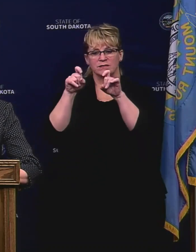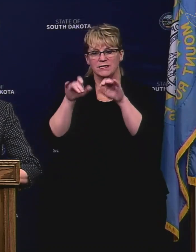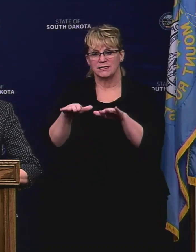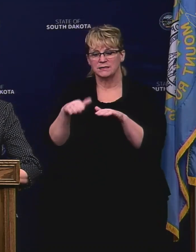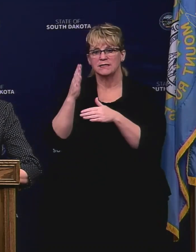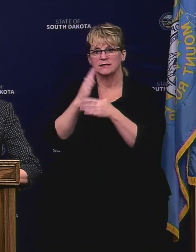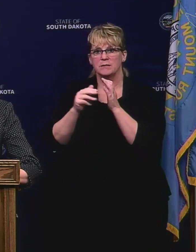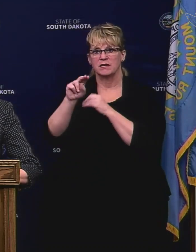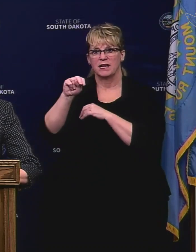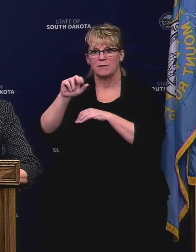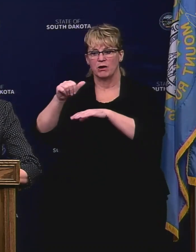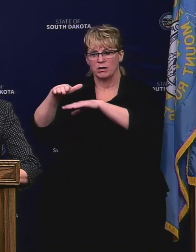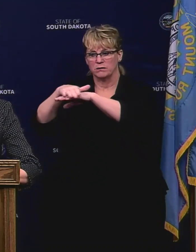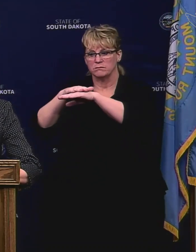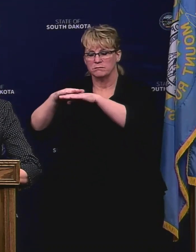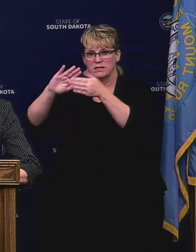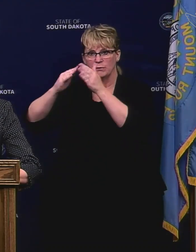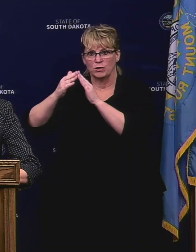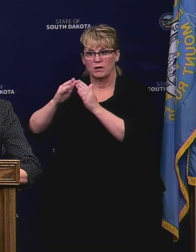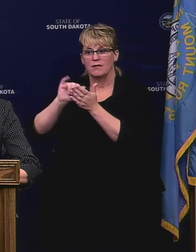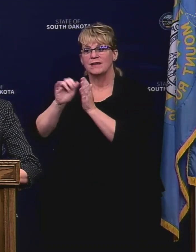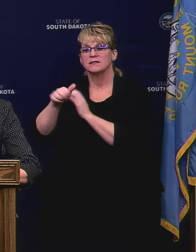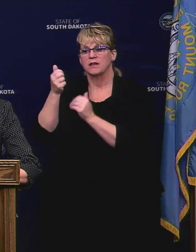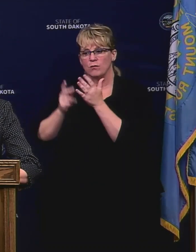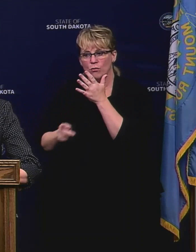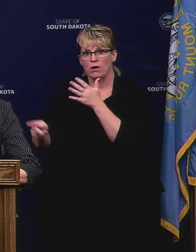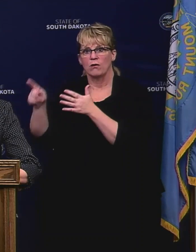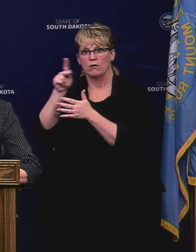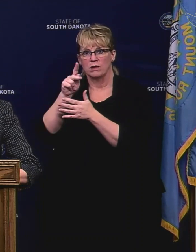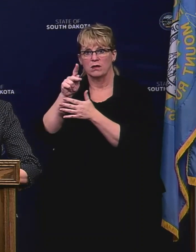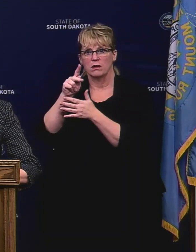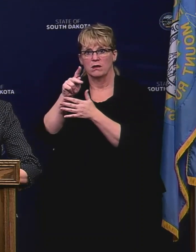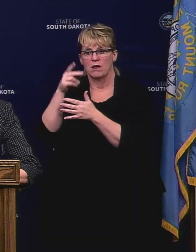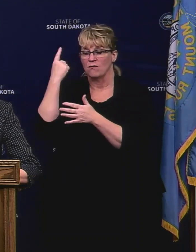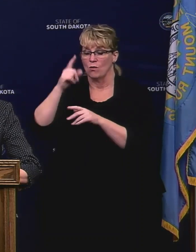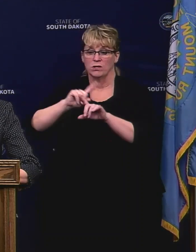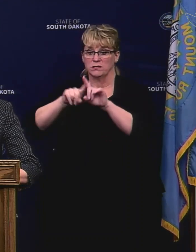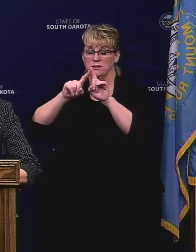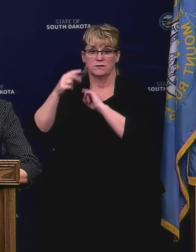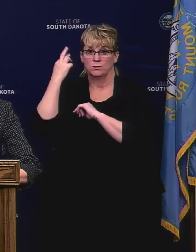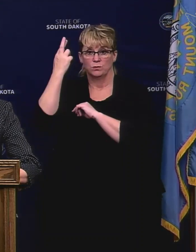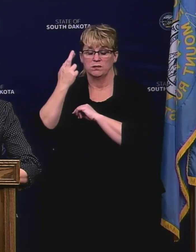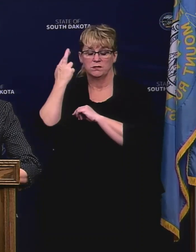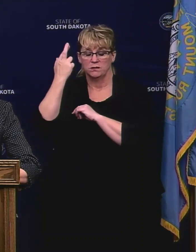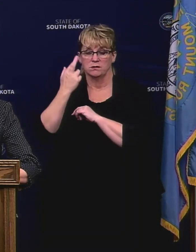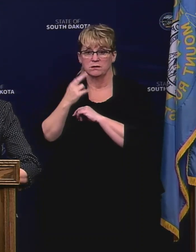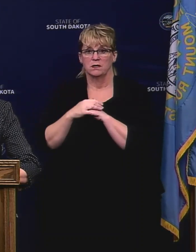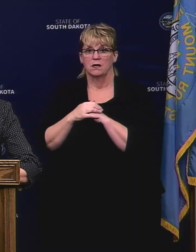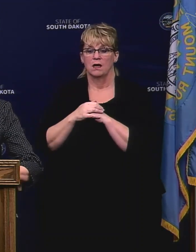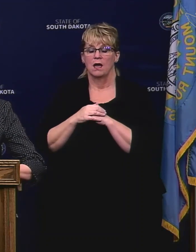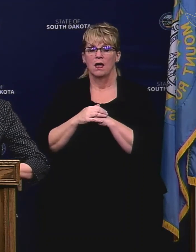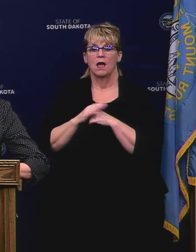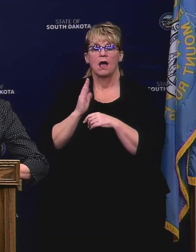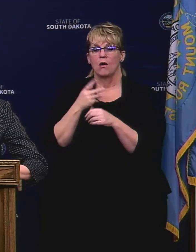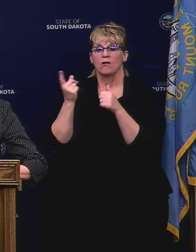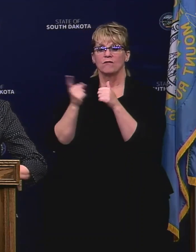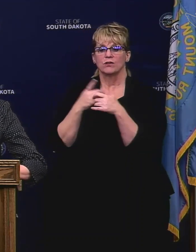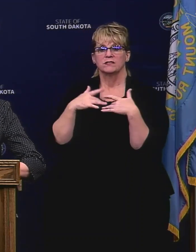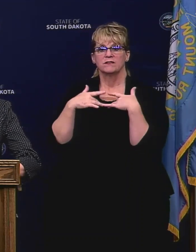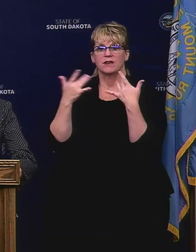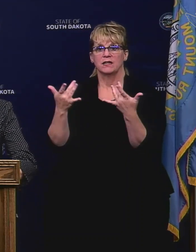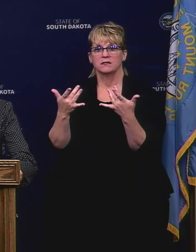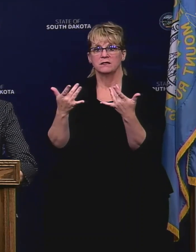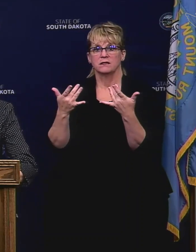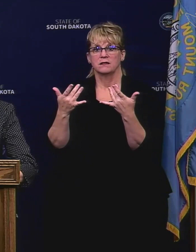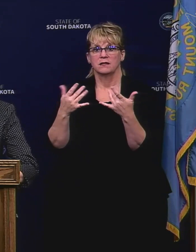of our tribal communities. That's another priority population for a number of different reasons. And our first event is slated